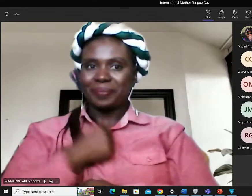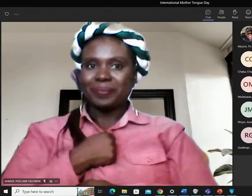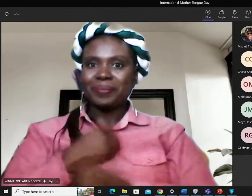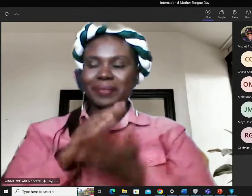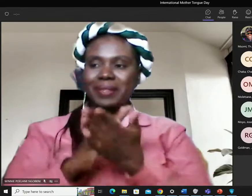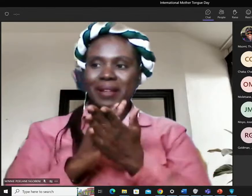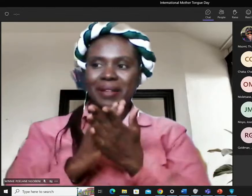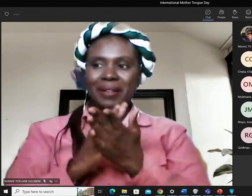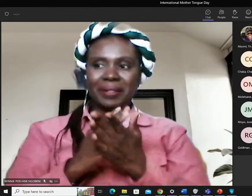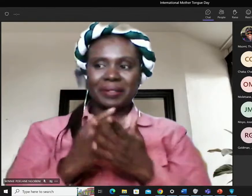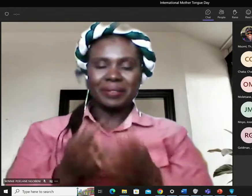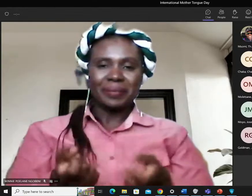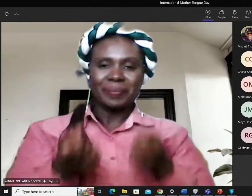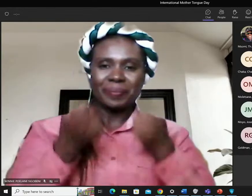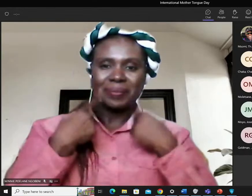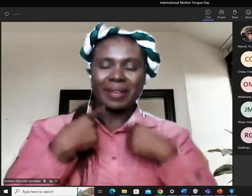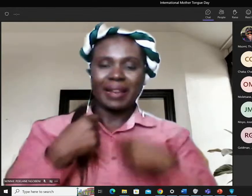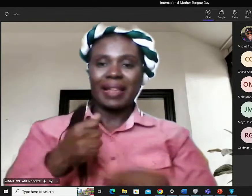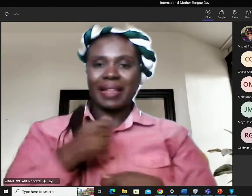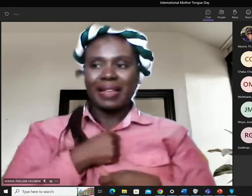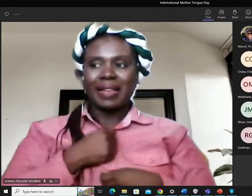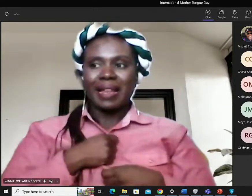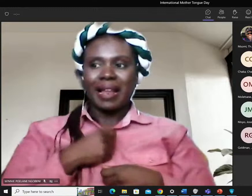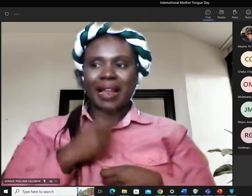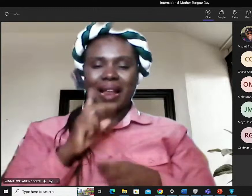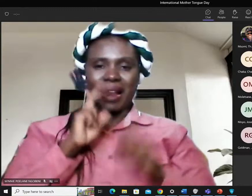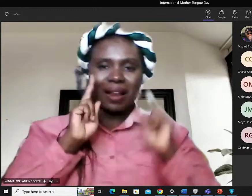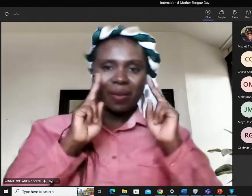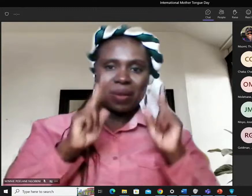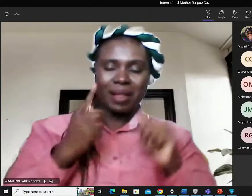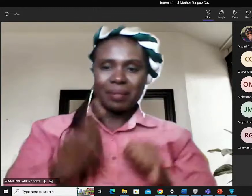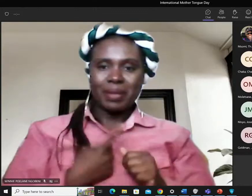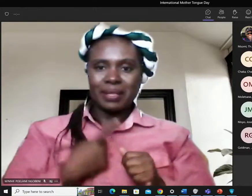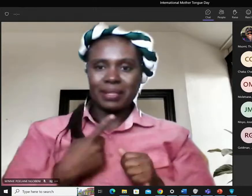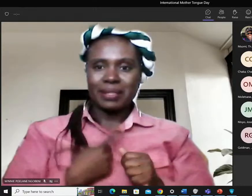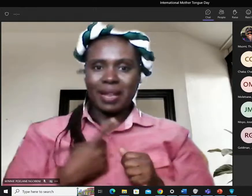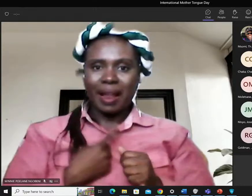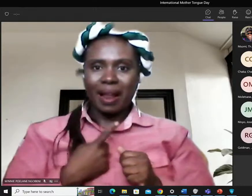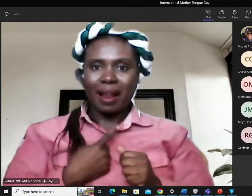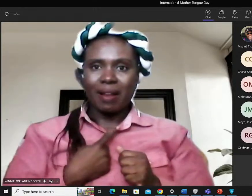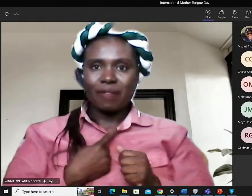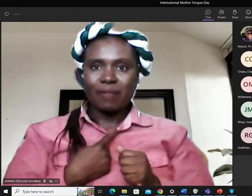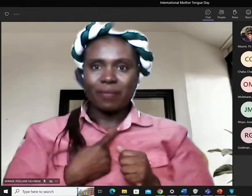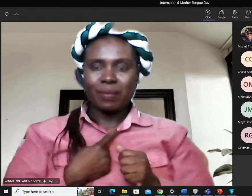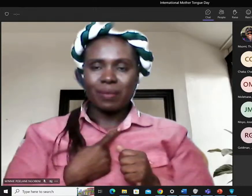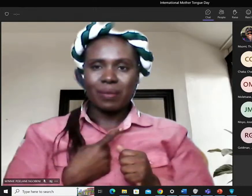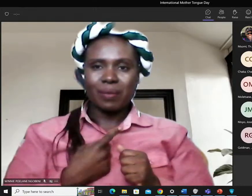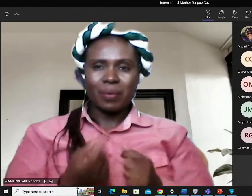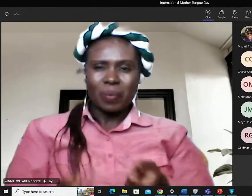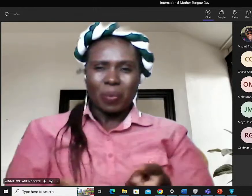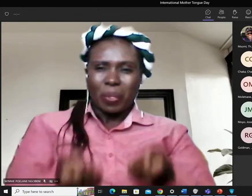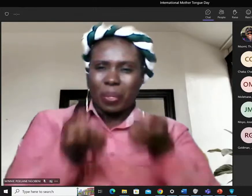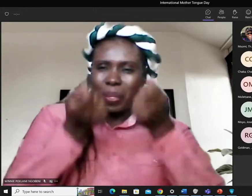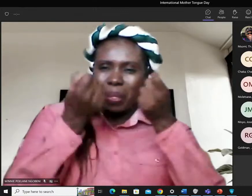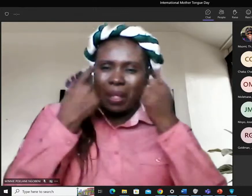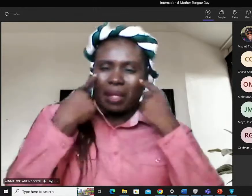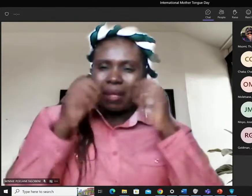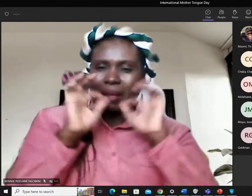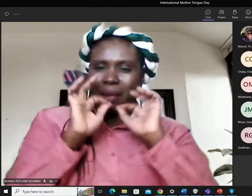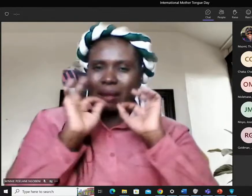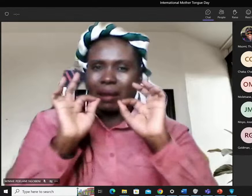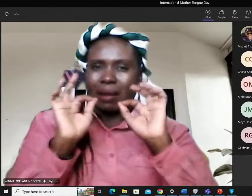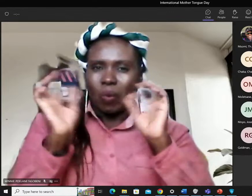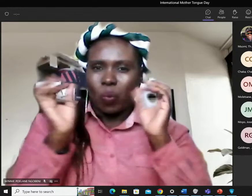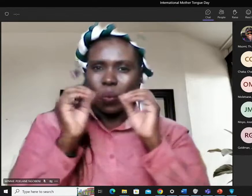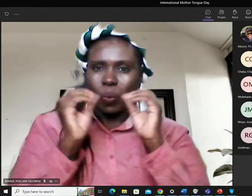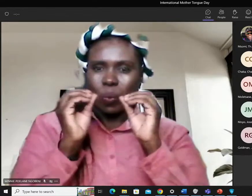selfish. Me, I look at myself. If there's something that doesn't look quite right with me, that picture is